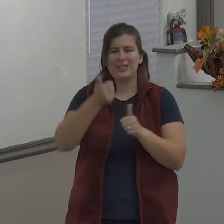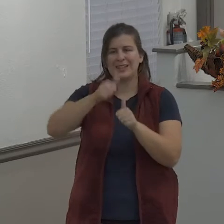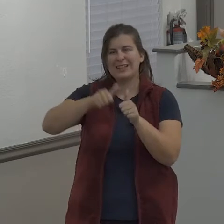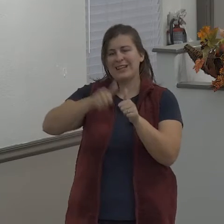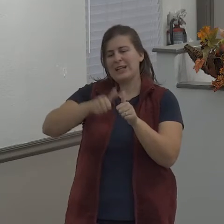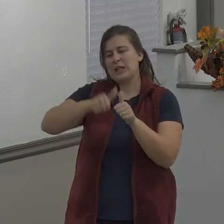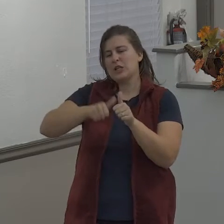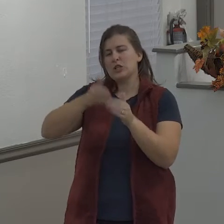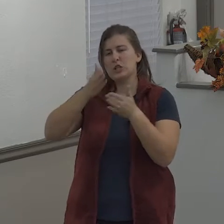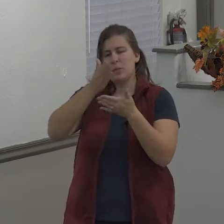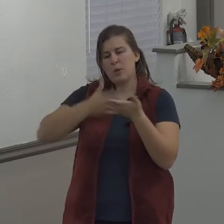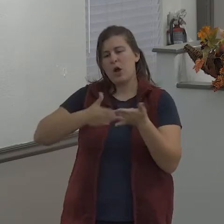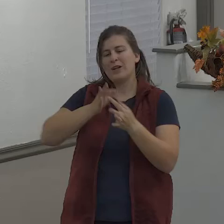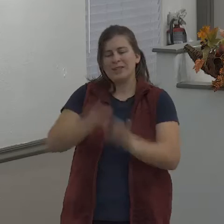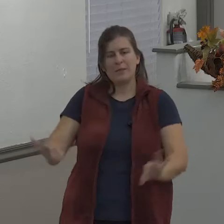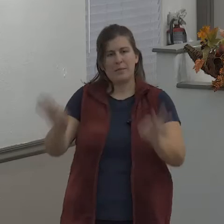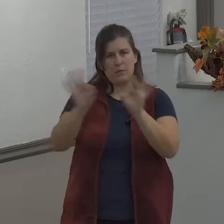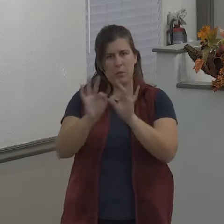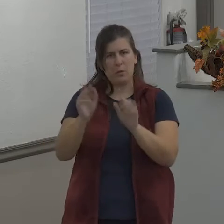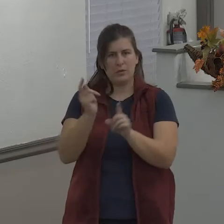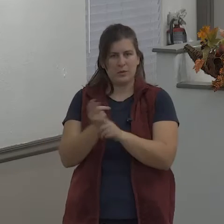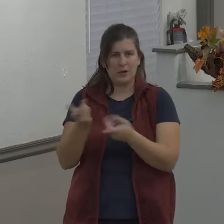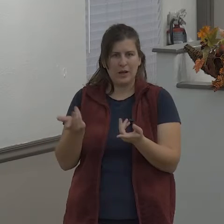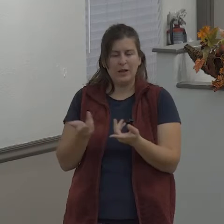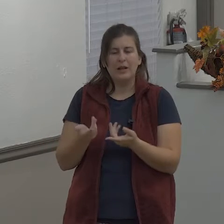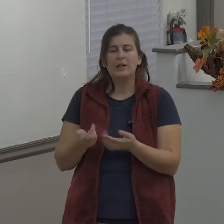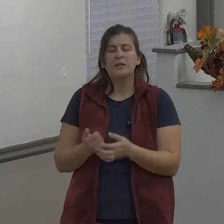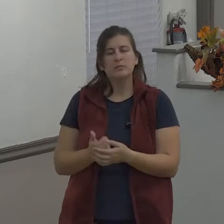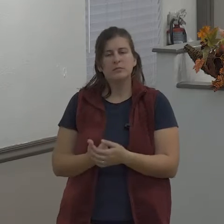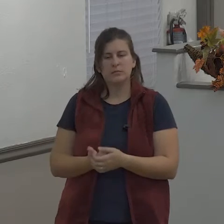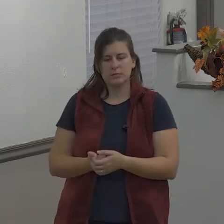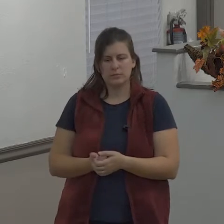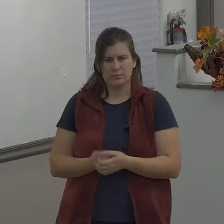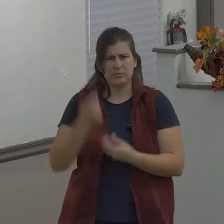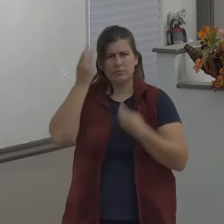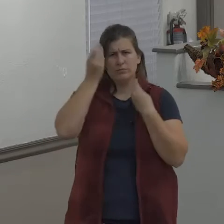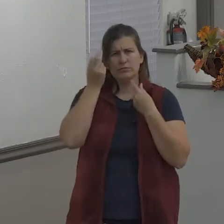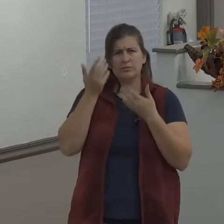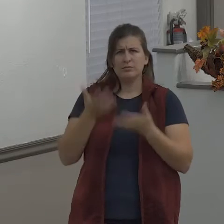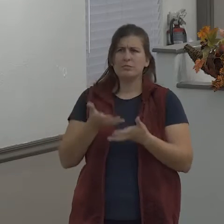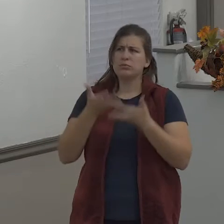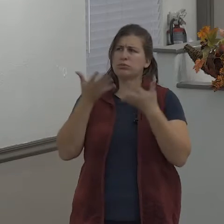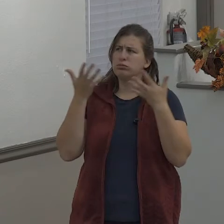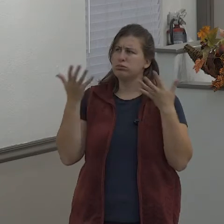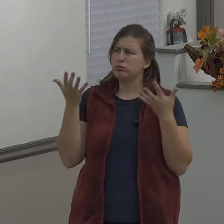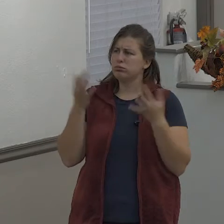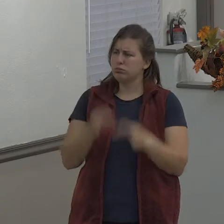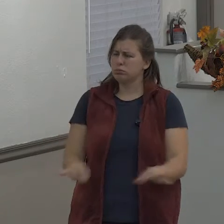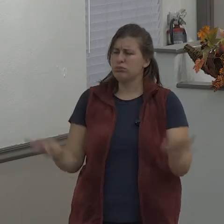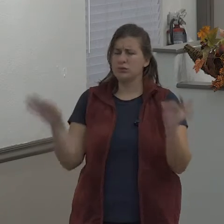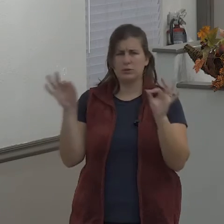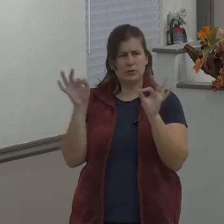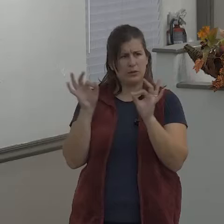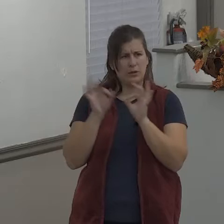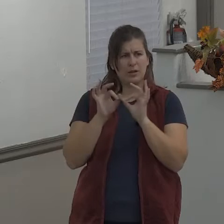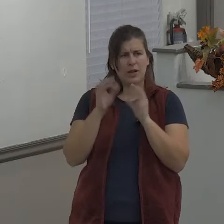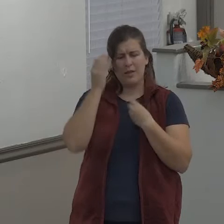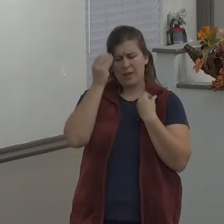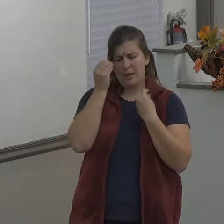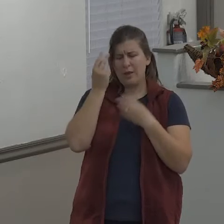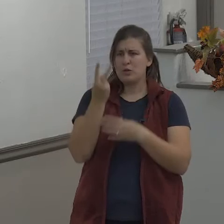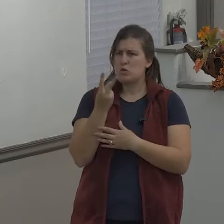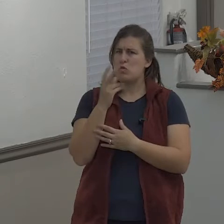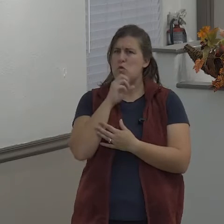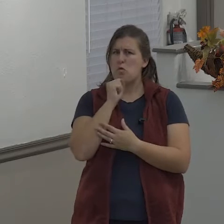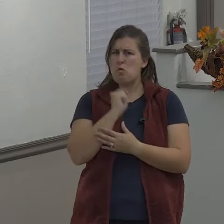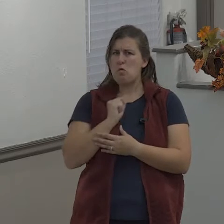and how every one of those parts is important. And I think about how important it is for people to pray. I think about two little old